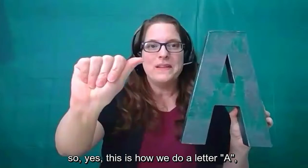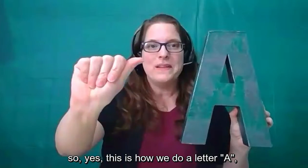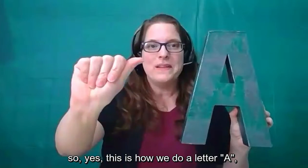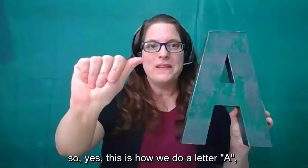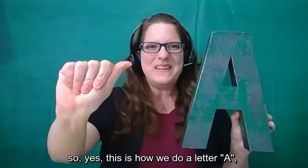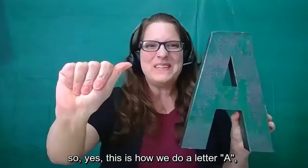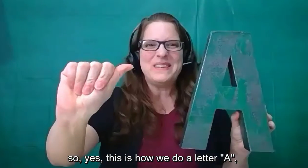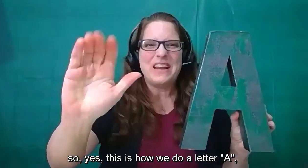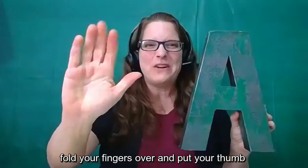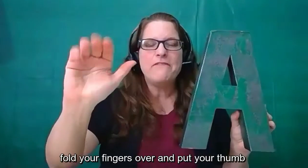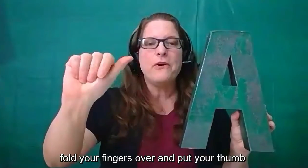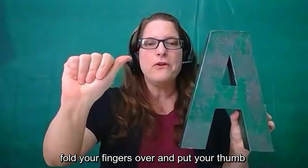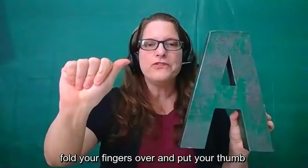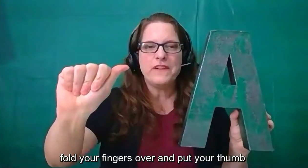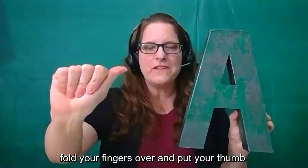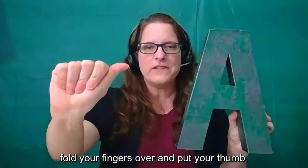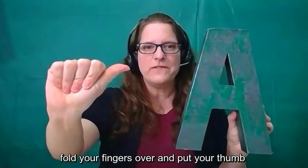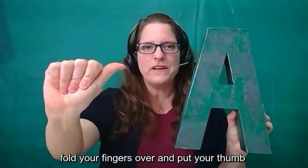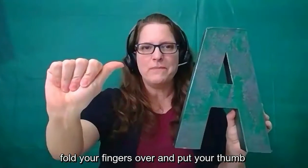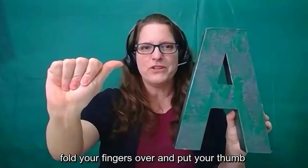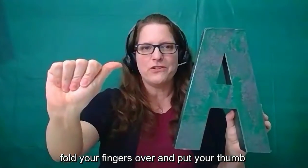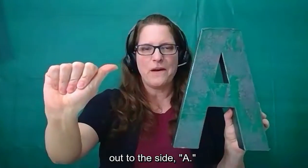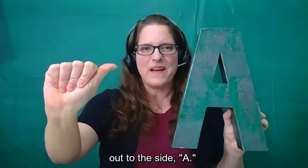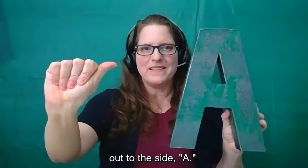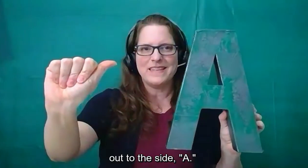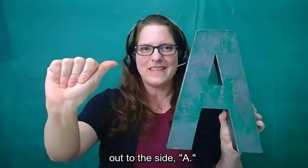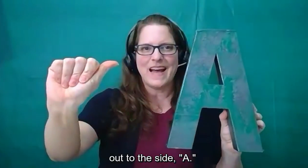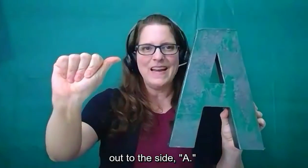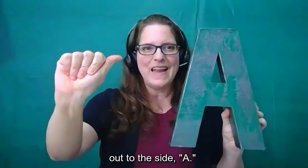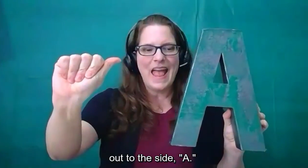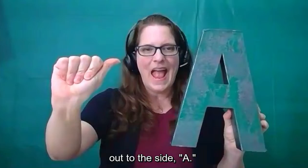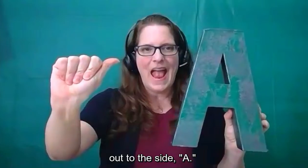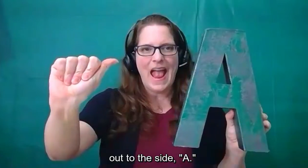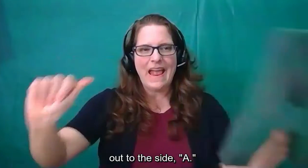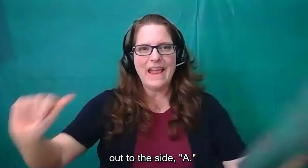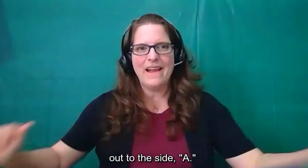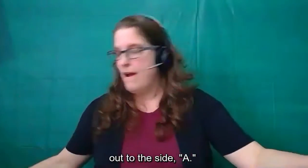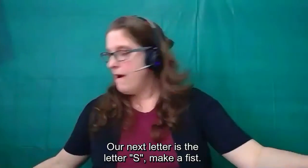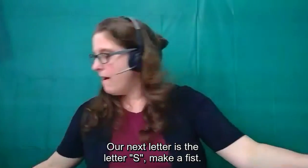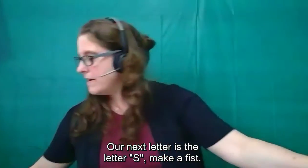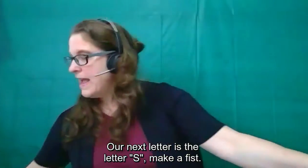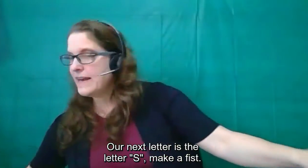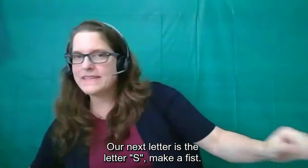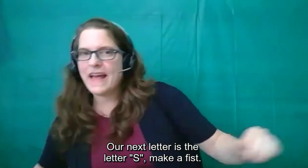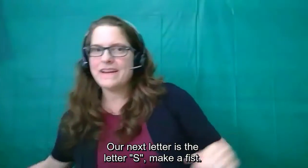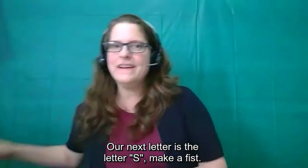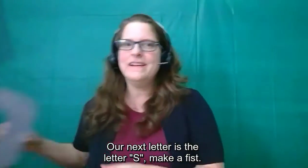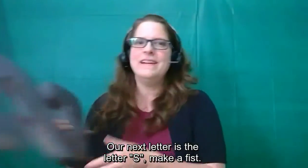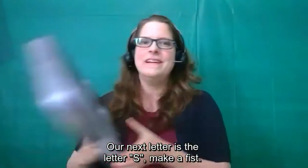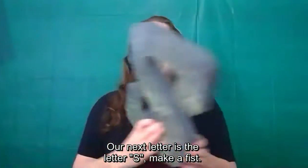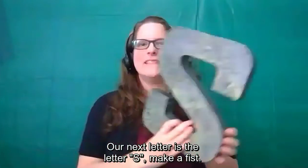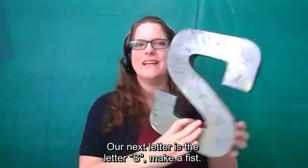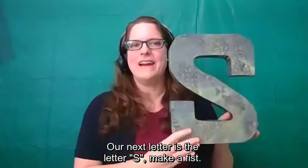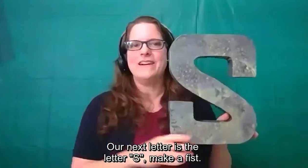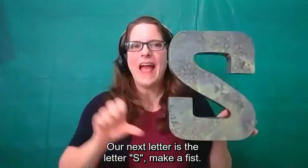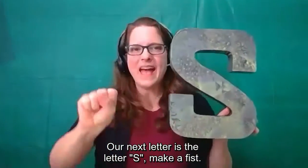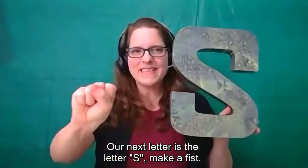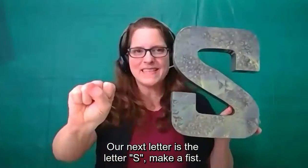we do a letter A. Fold your fingers over and put your thumb out to the side. A. Our next letter is the letter S. Make